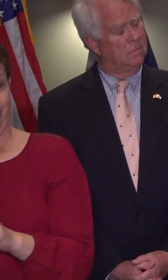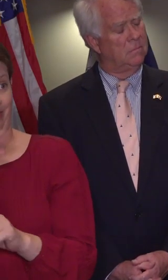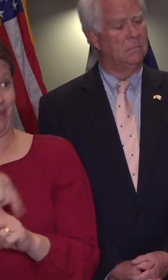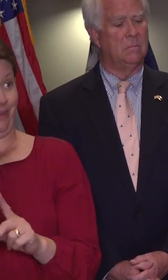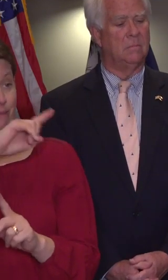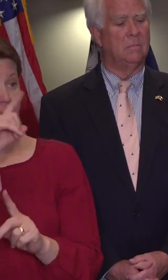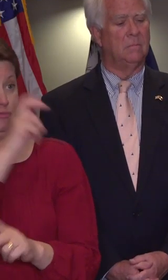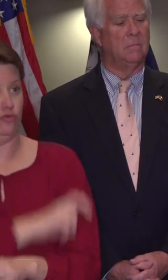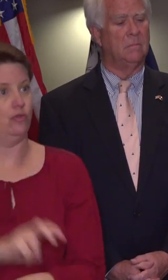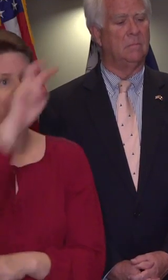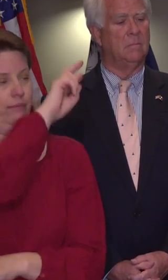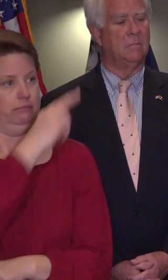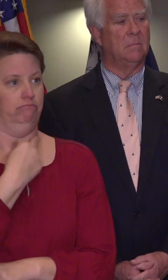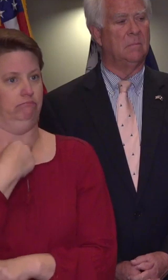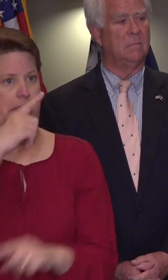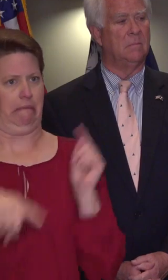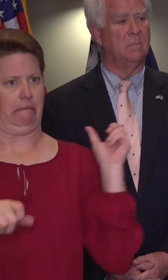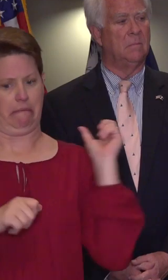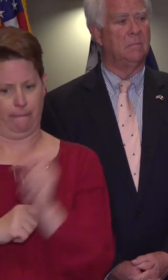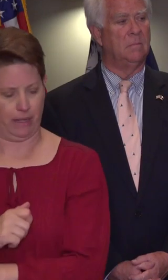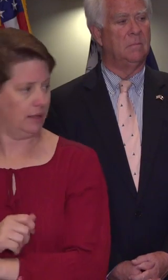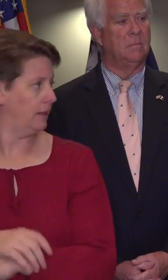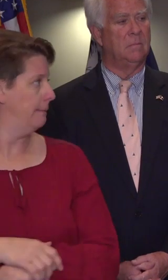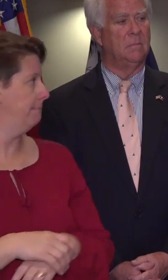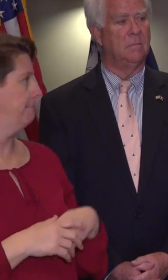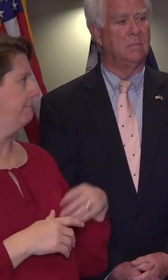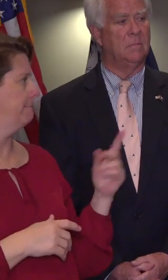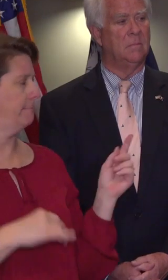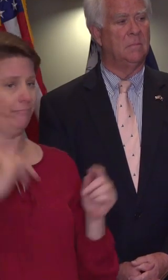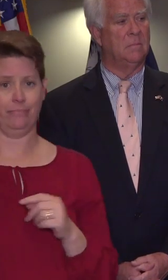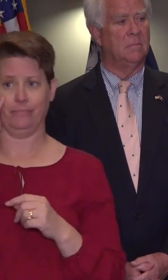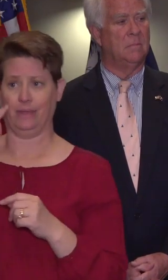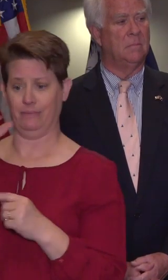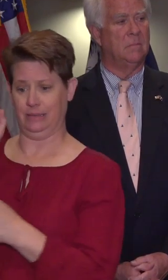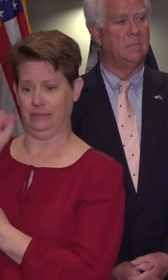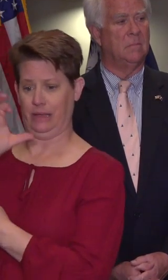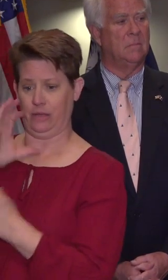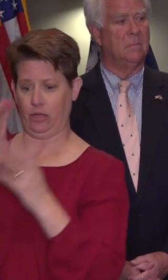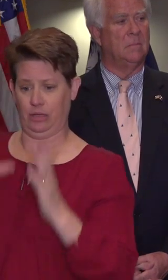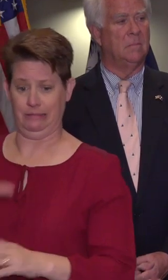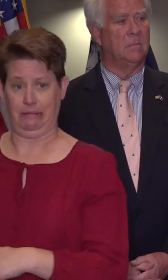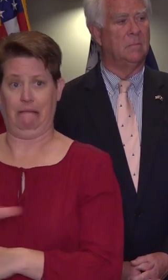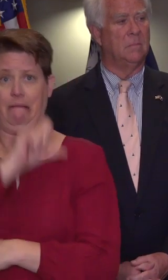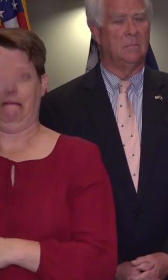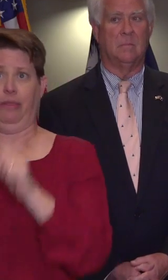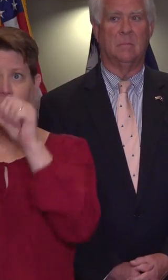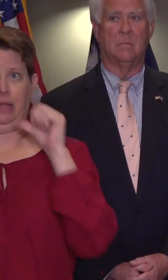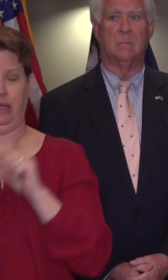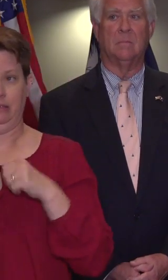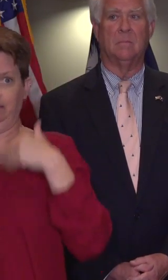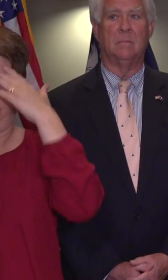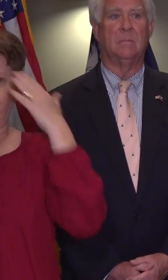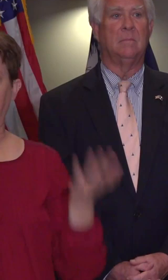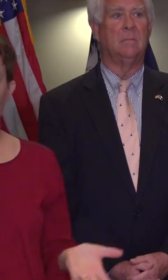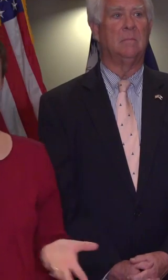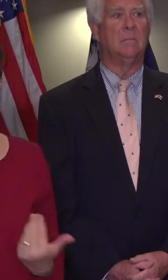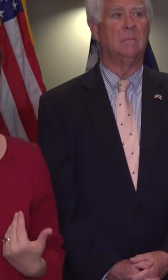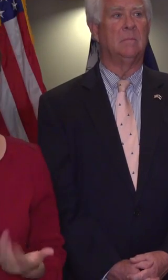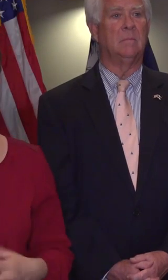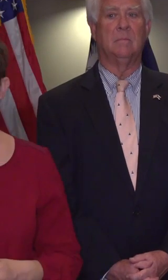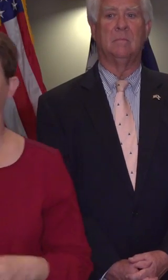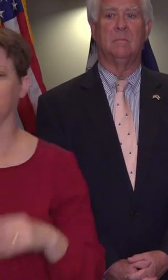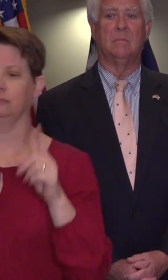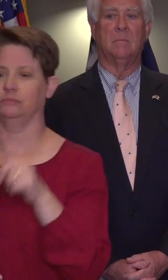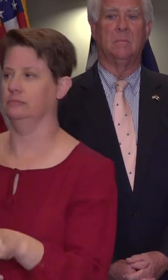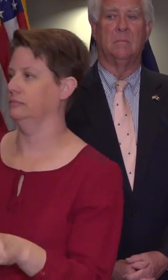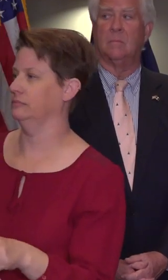they're traveling abroad? If South Carolinians are being detained in other jurisdictions, I'm not sure. Since